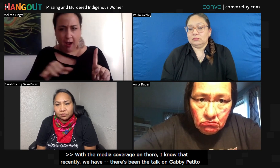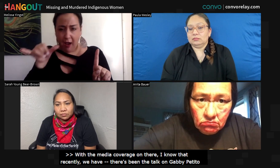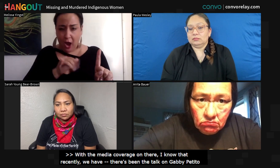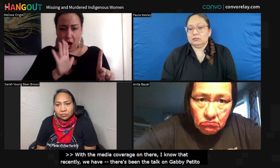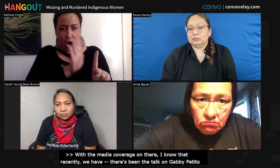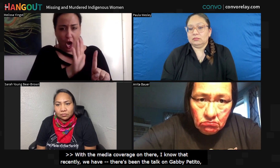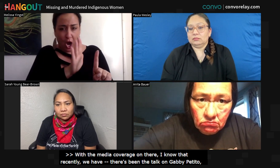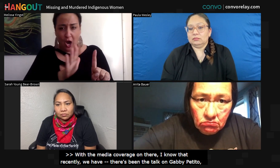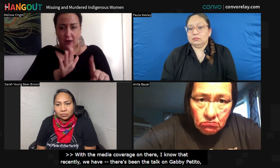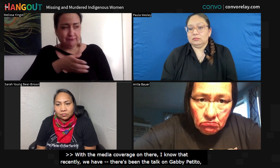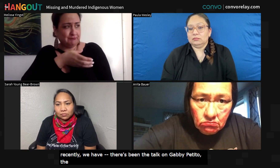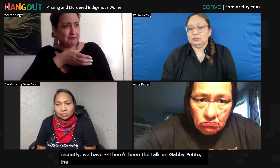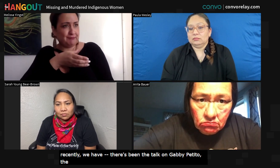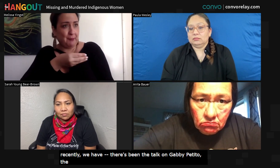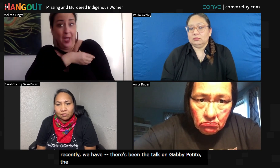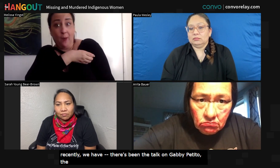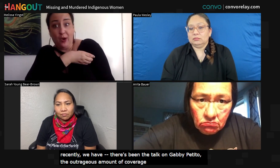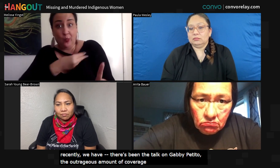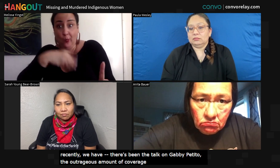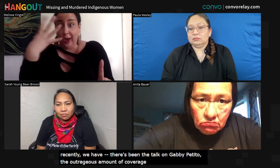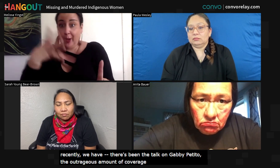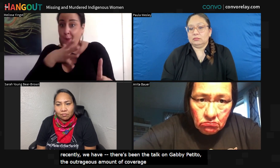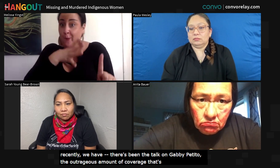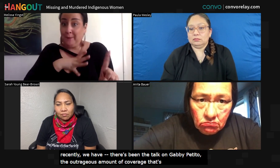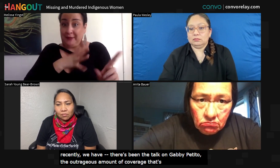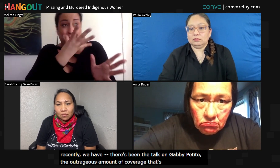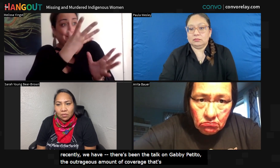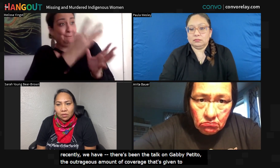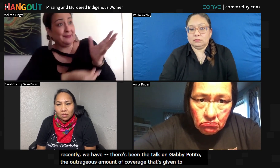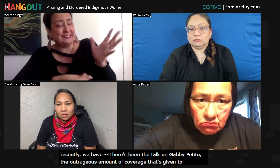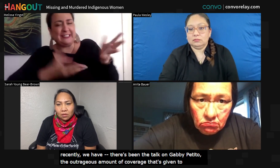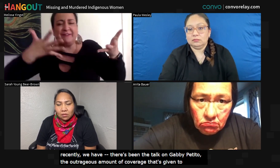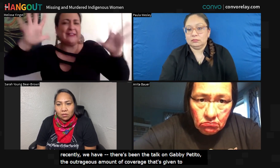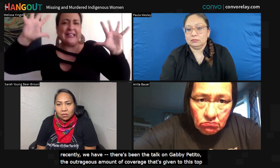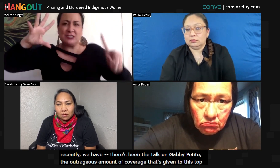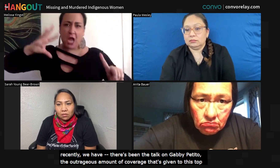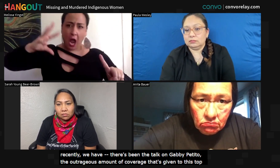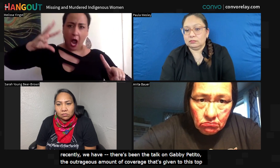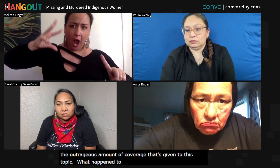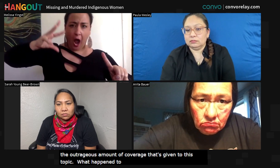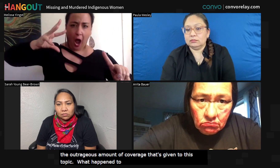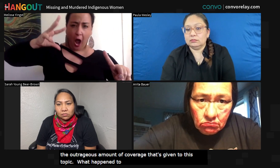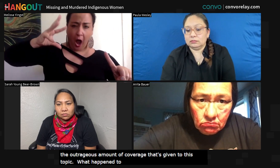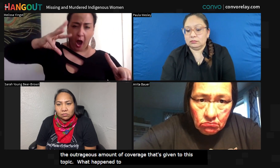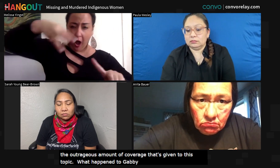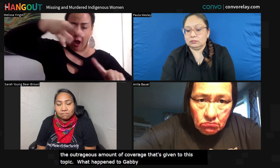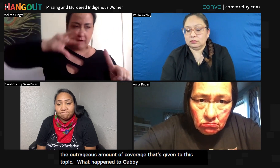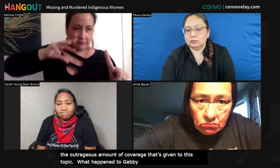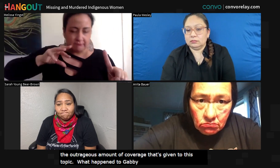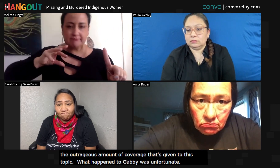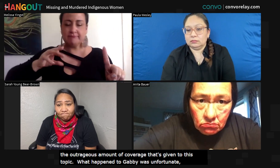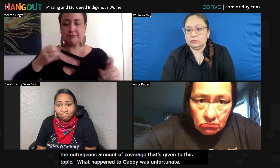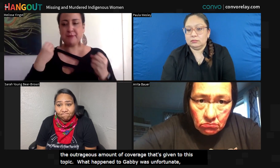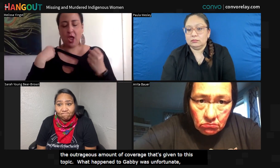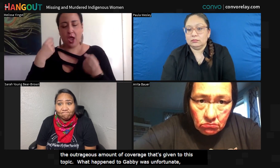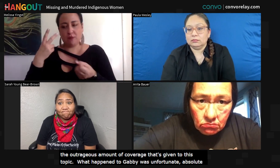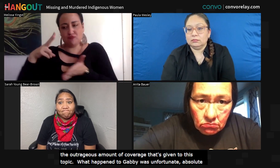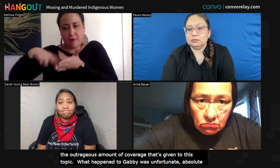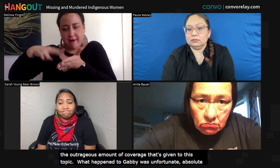unfortunate, absolutely. And the privilege of a white woman being missing, right? All the coverage